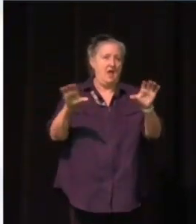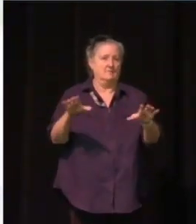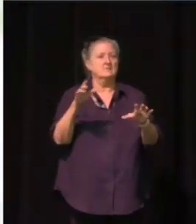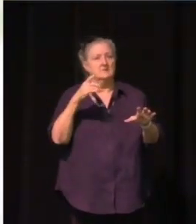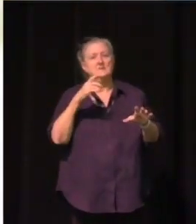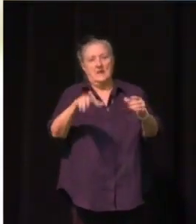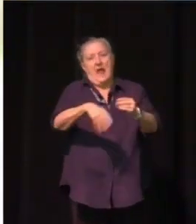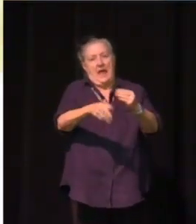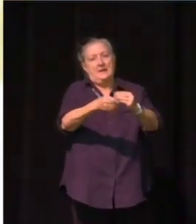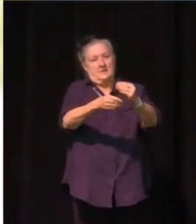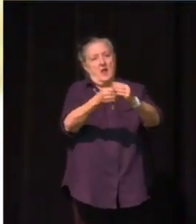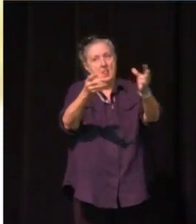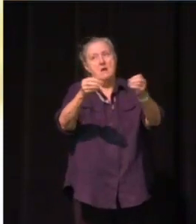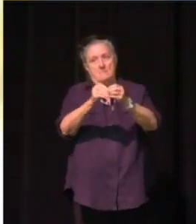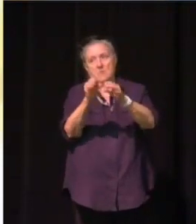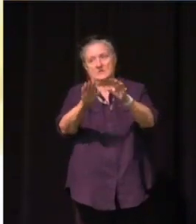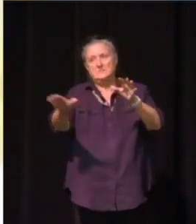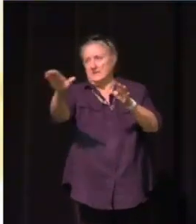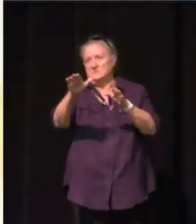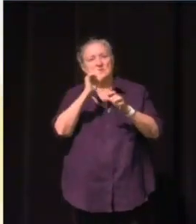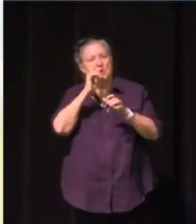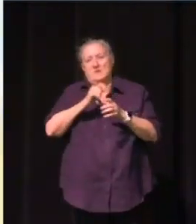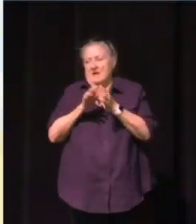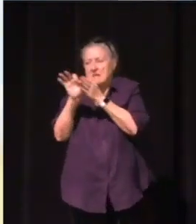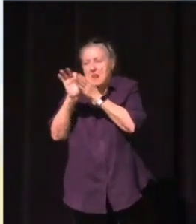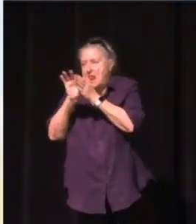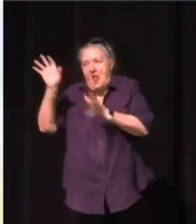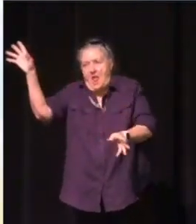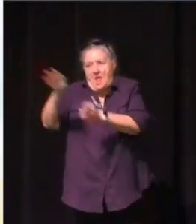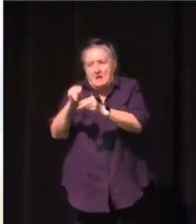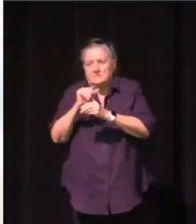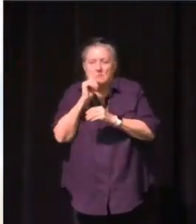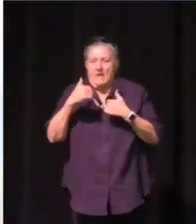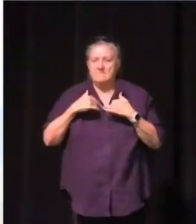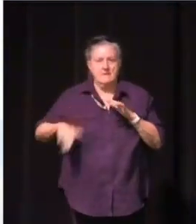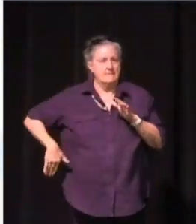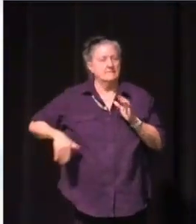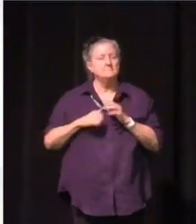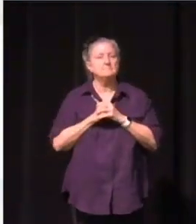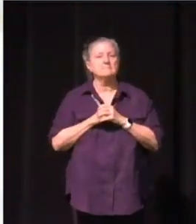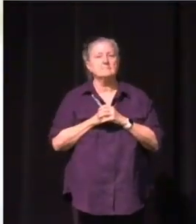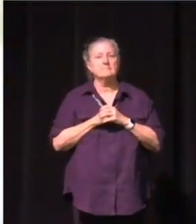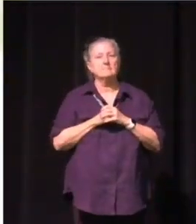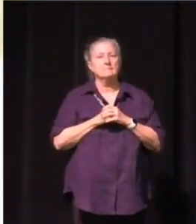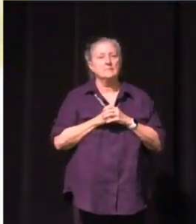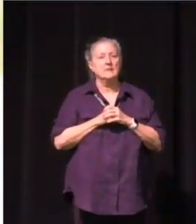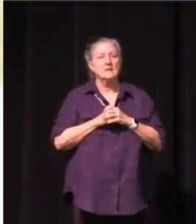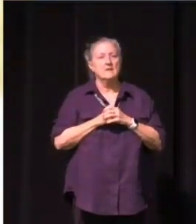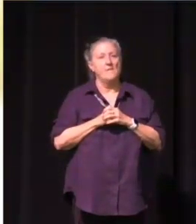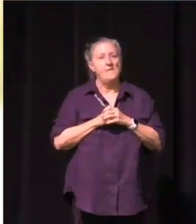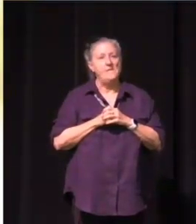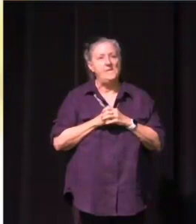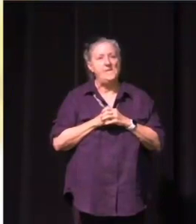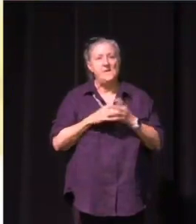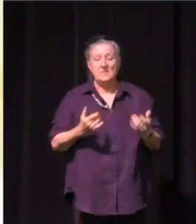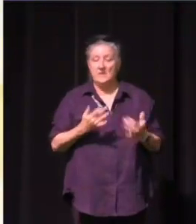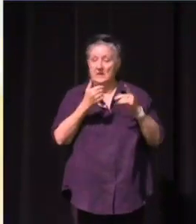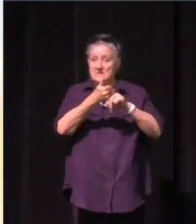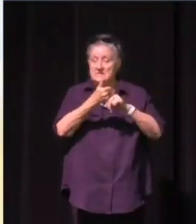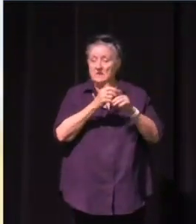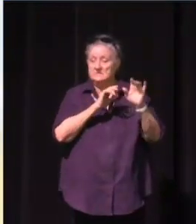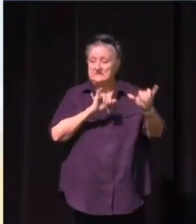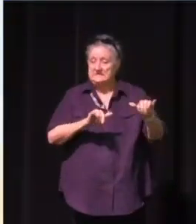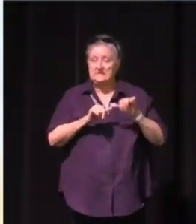added quite a bit of acreage to that, but we don't have an exact figure of additional acres at this point. The fire